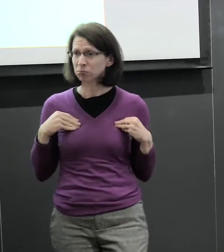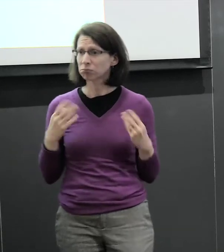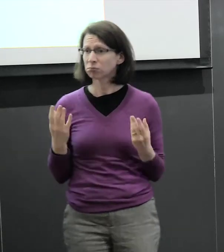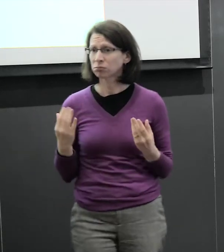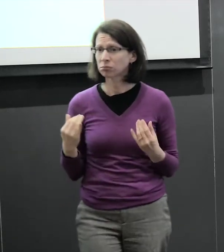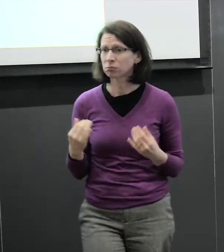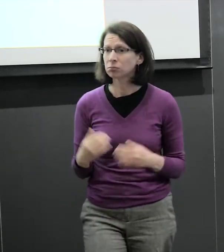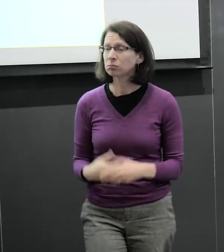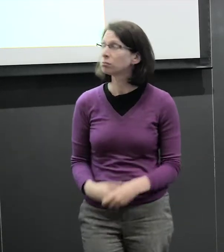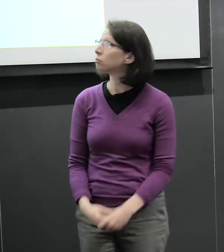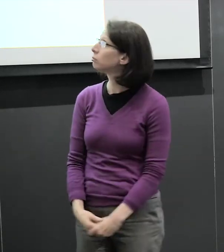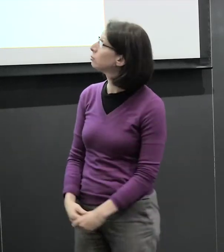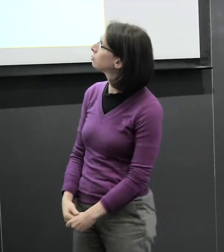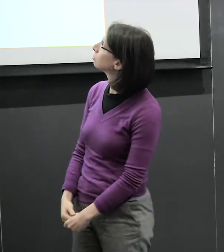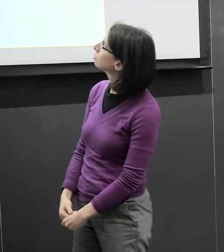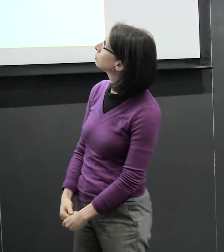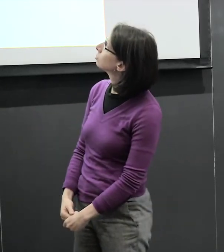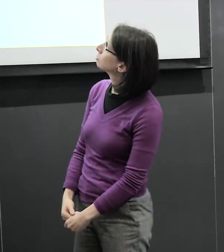Now,